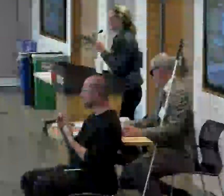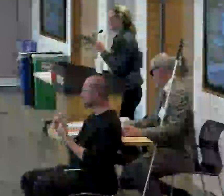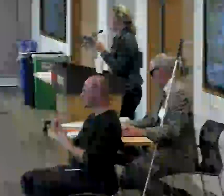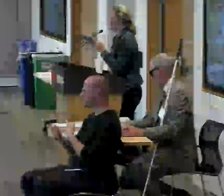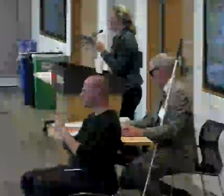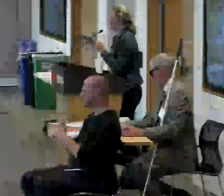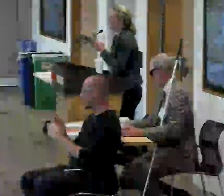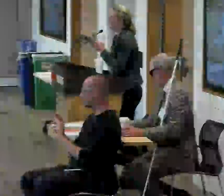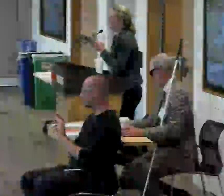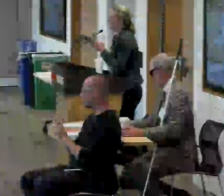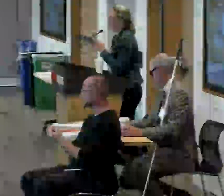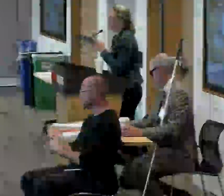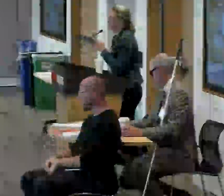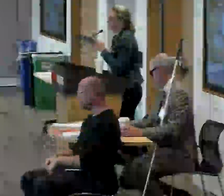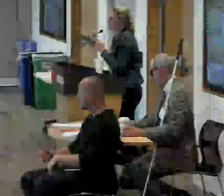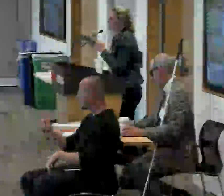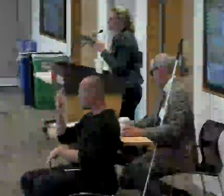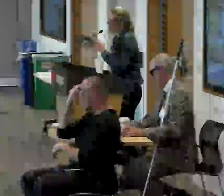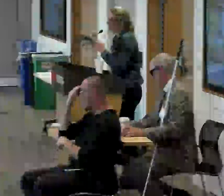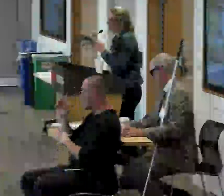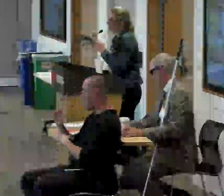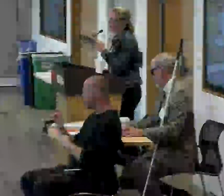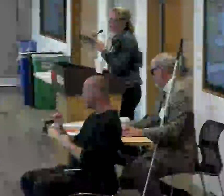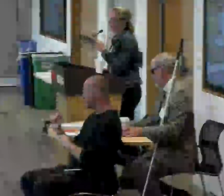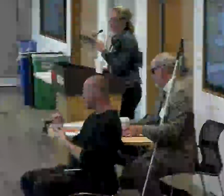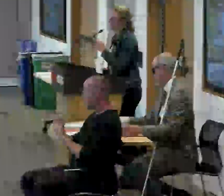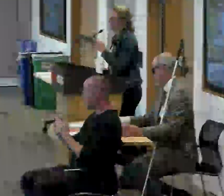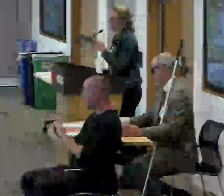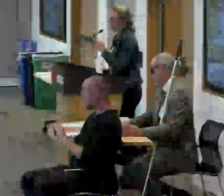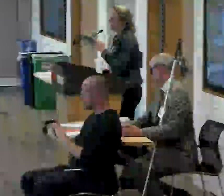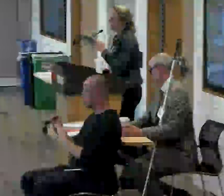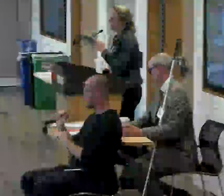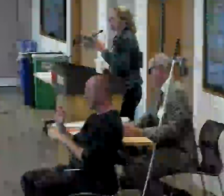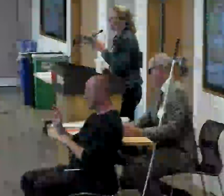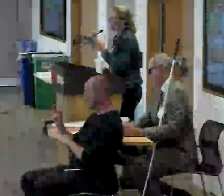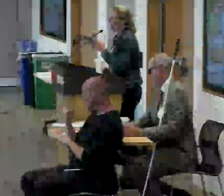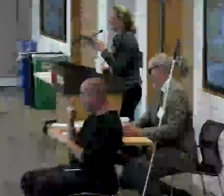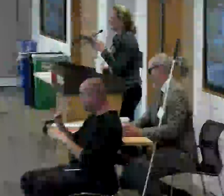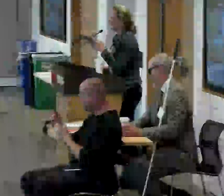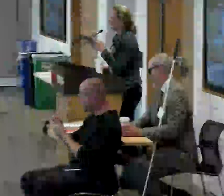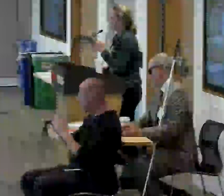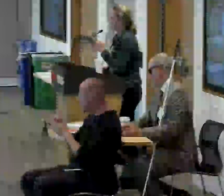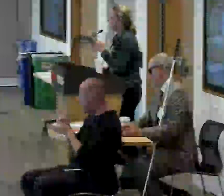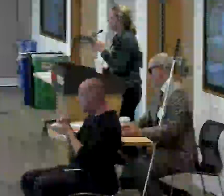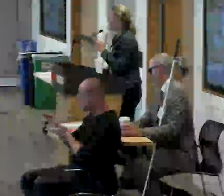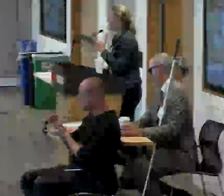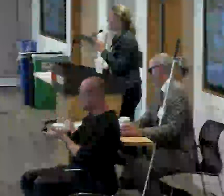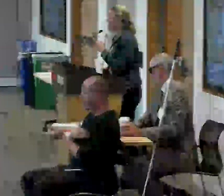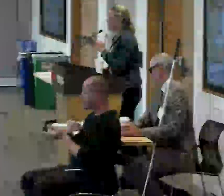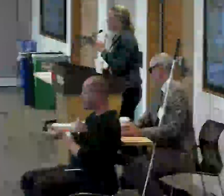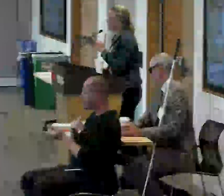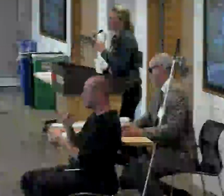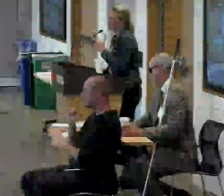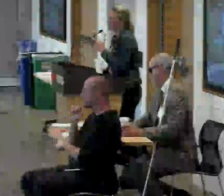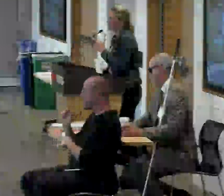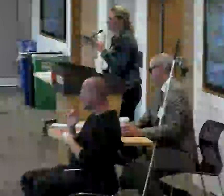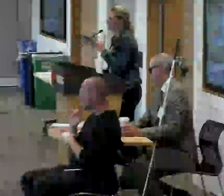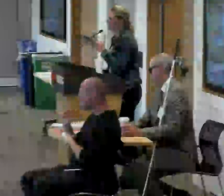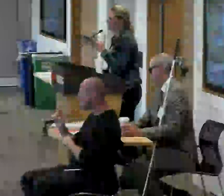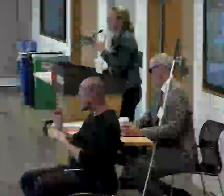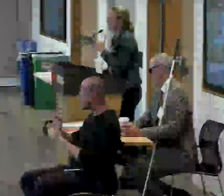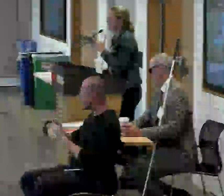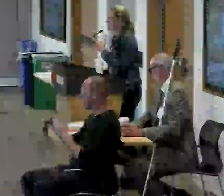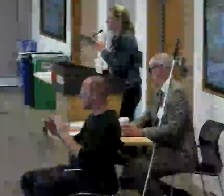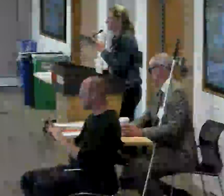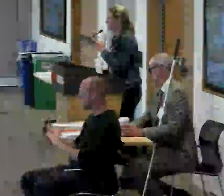disability community that a community that excludes even one of its members is not a community at all. And you can't be an equal participant in